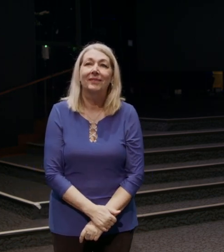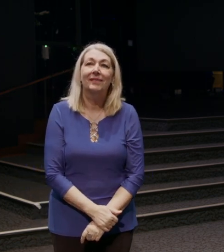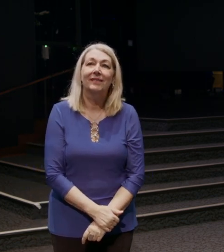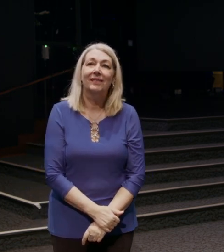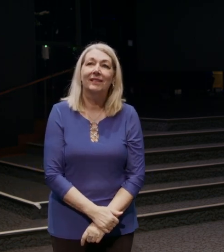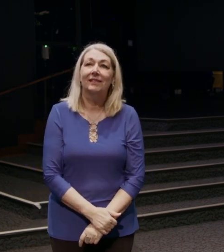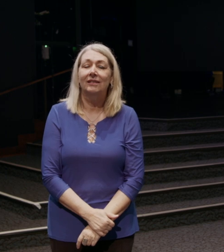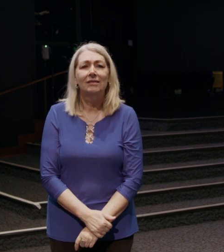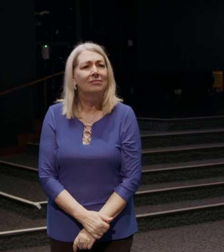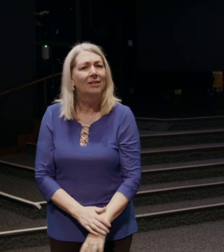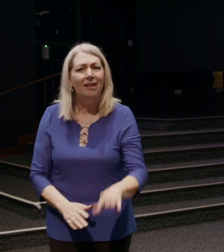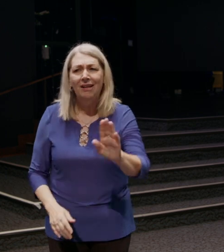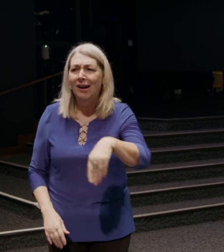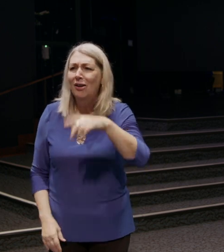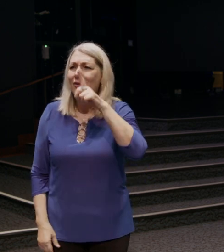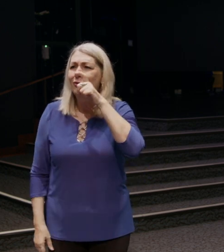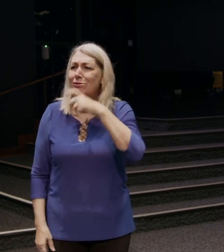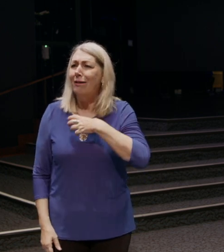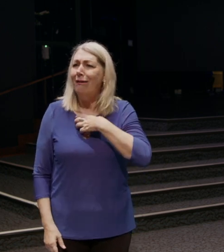Who's hungry?